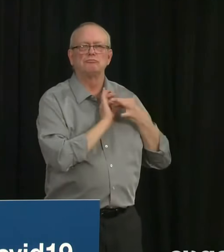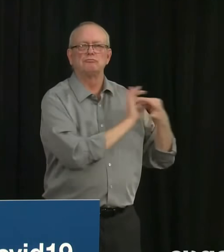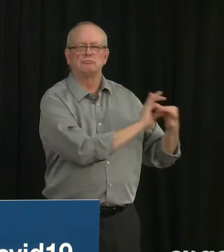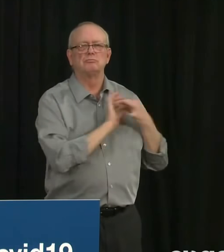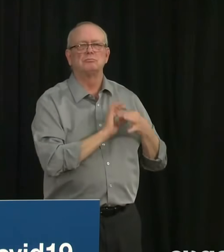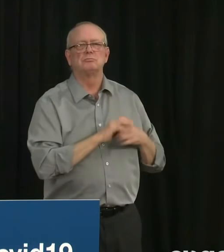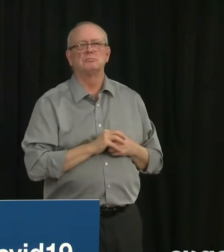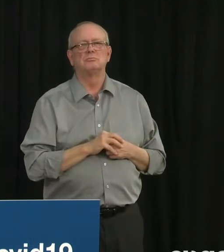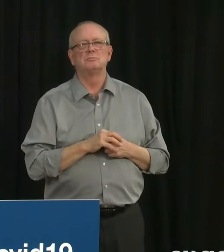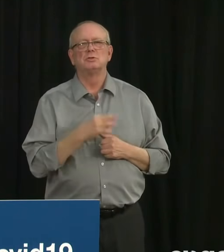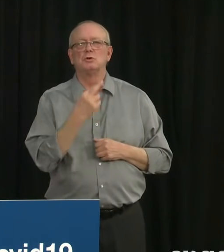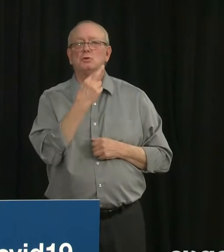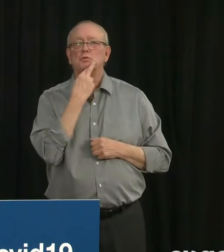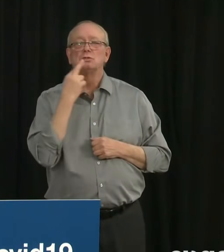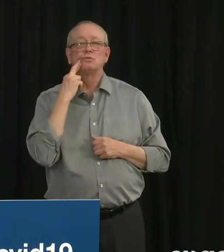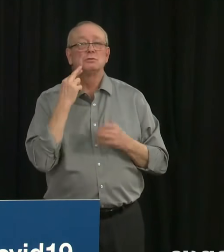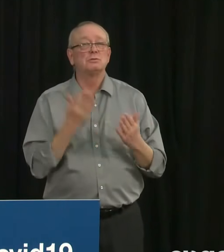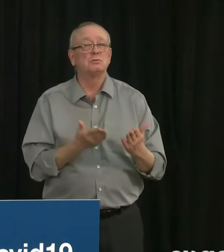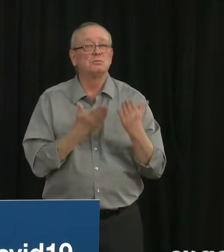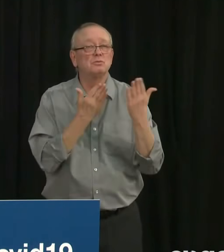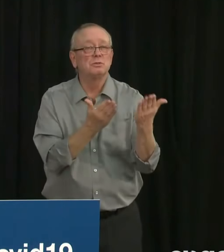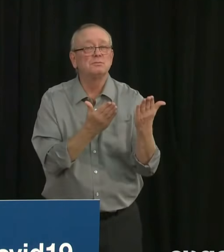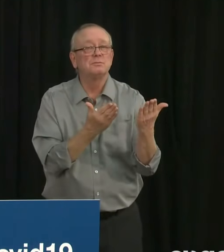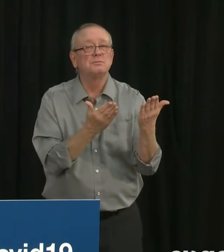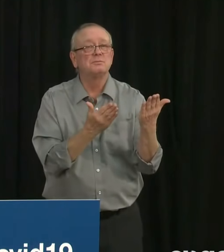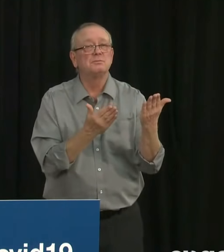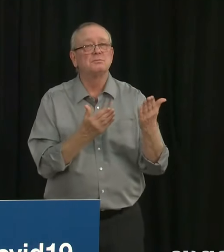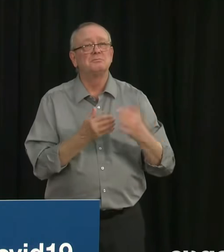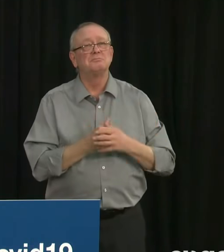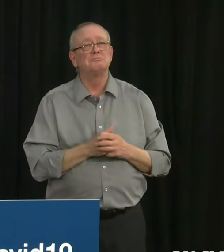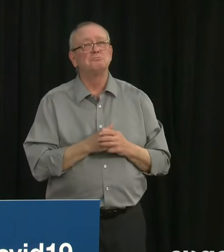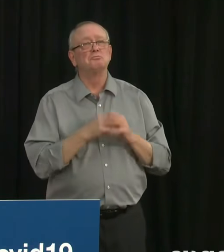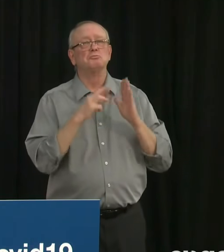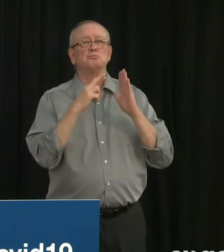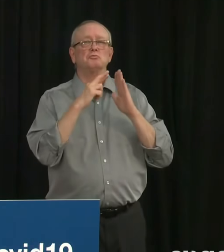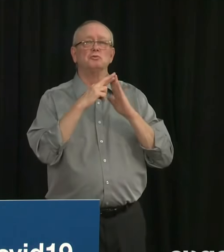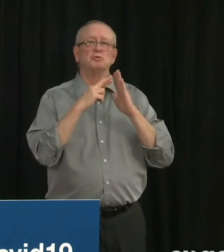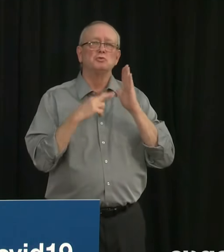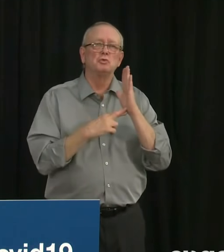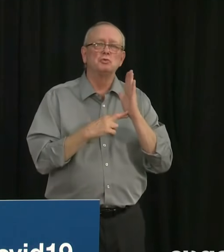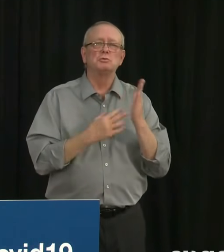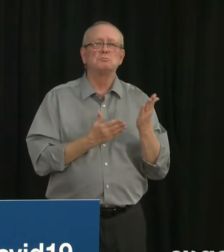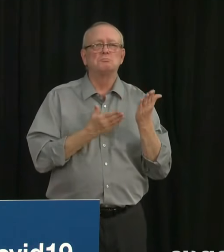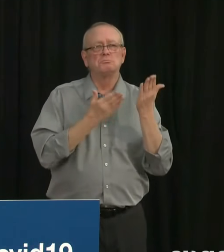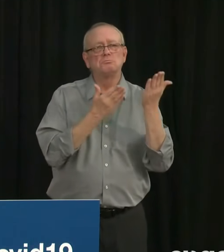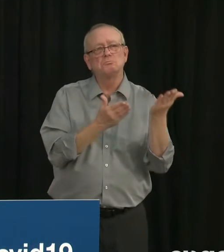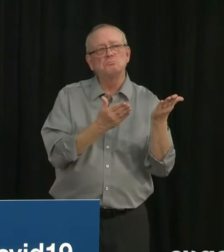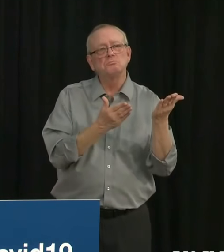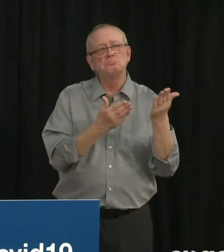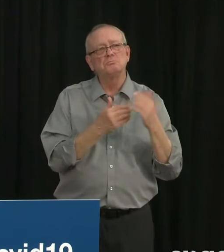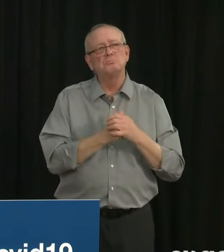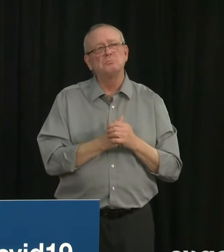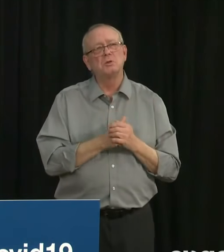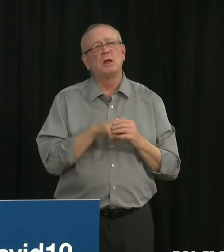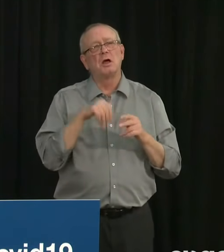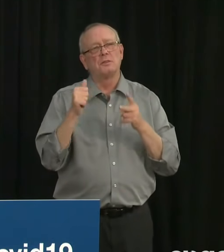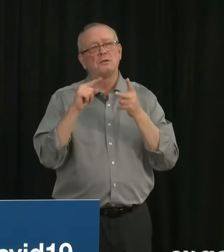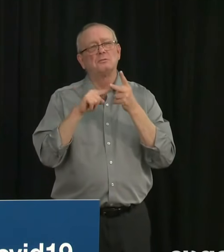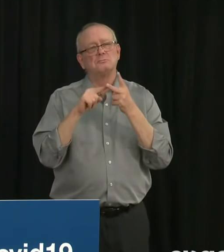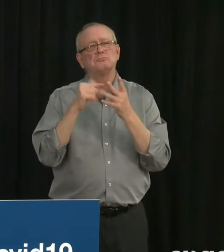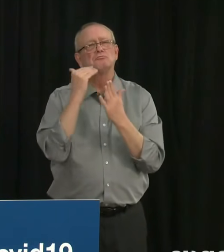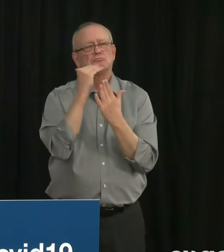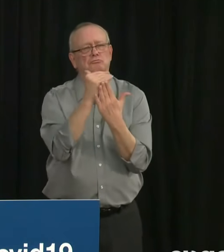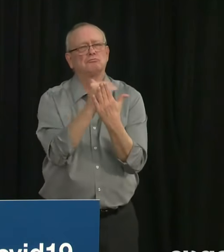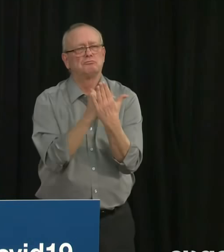recommendation, again, I would say that the restaurant recommendation as well as the recommendations on other measures were